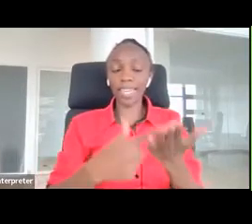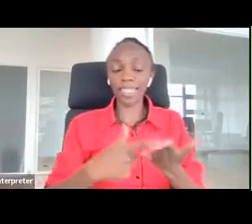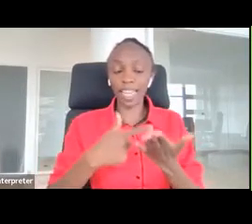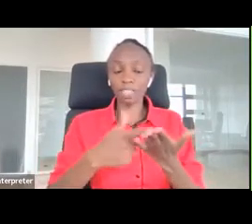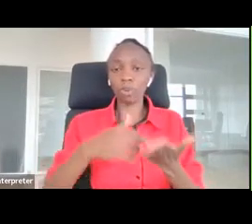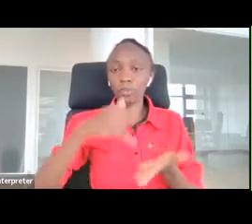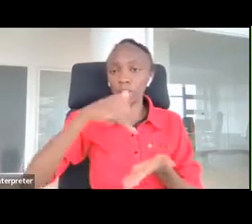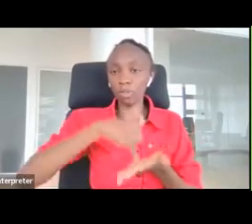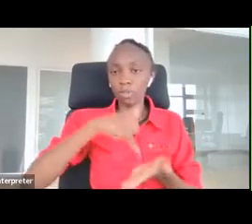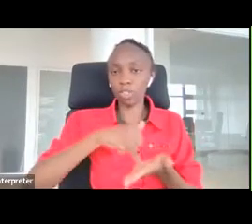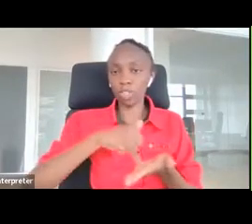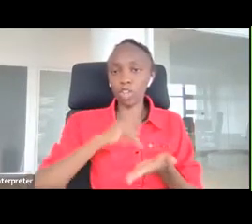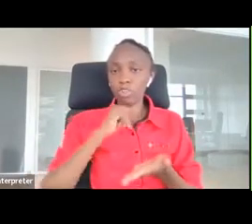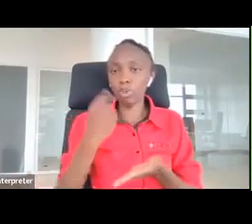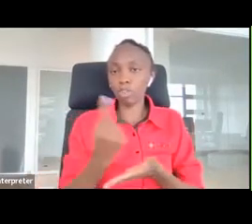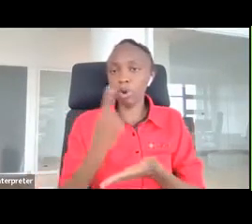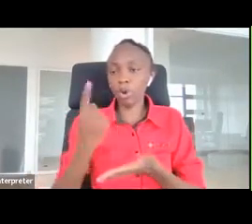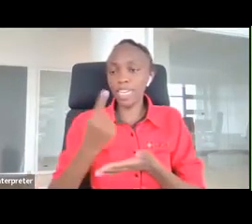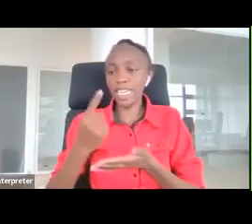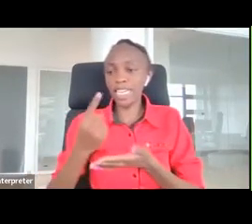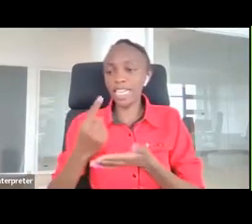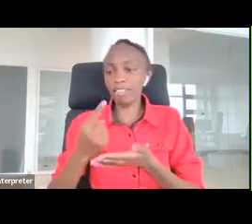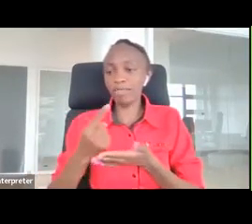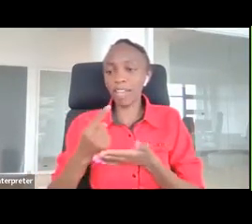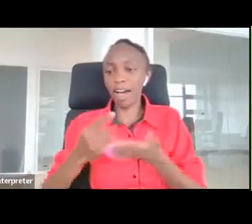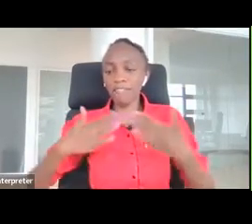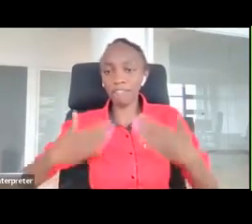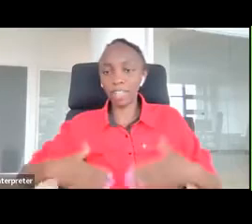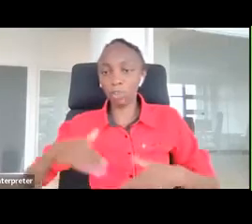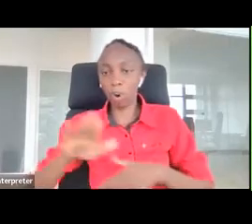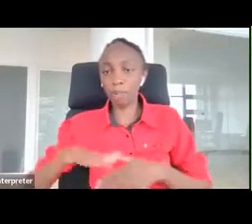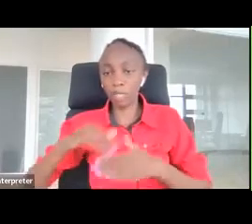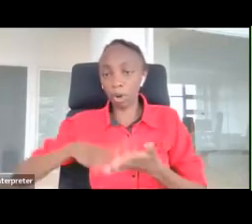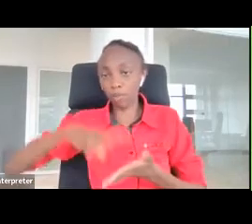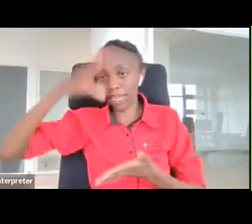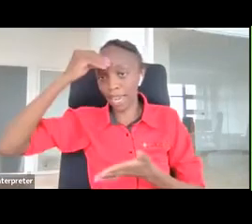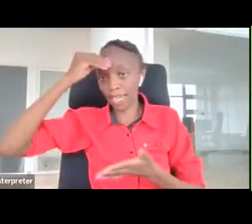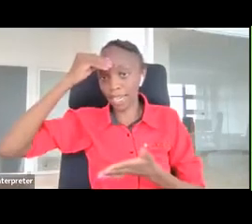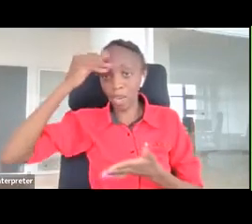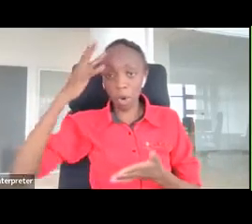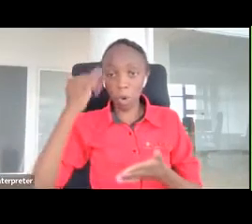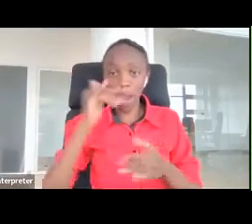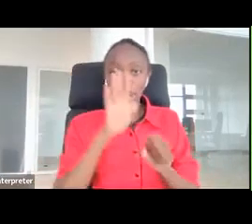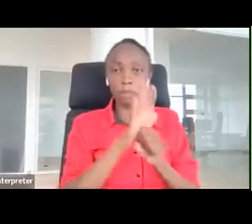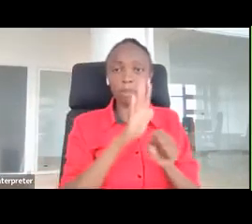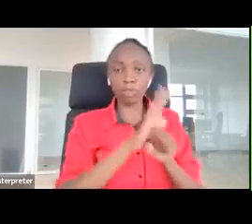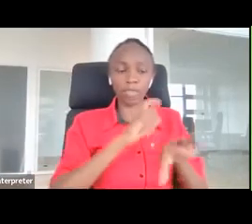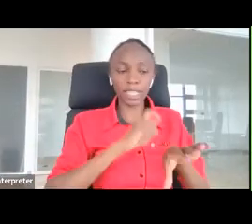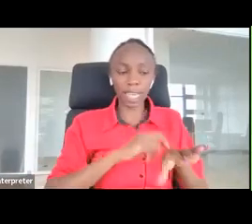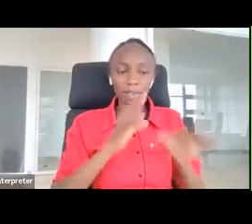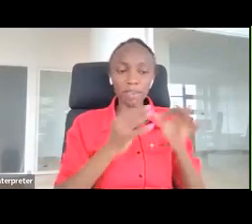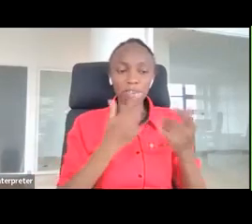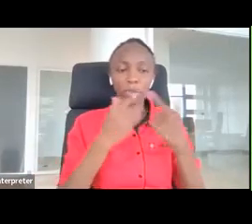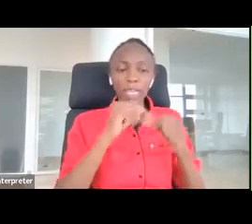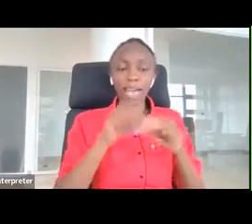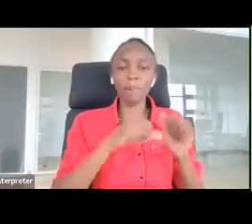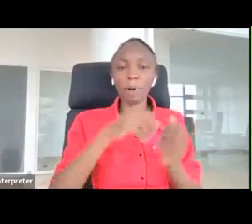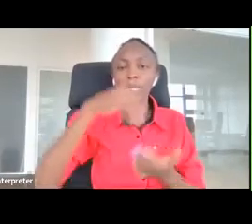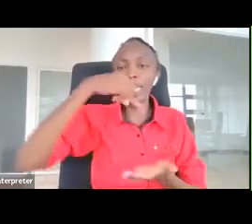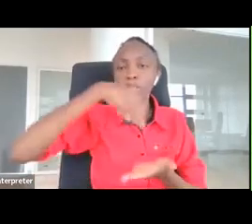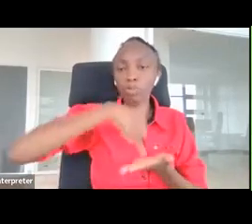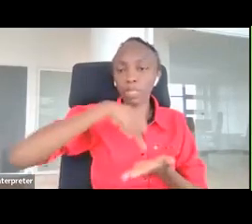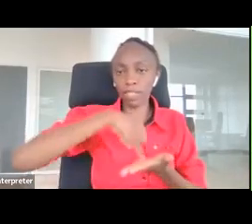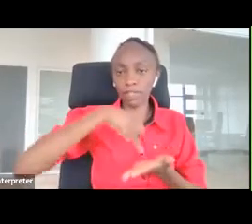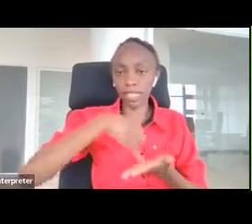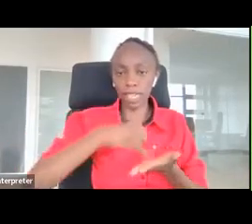in the physical environment of learning, because most of the time when most people talk about inclusivity, people